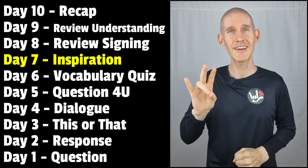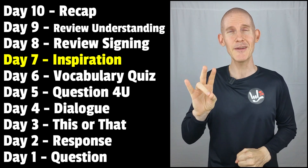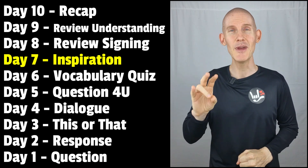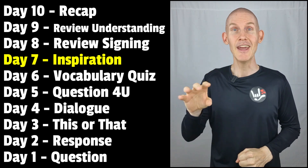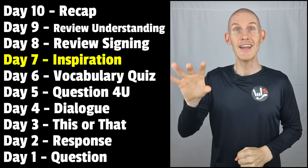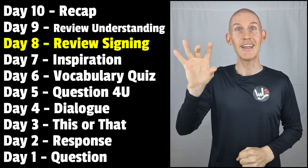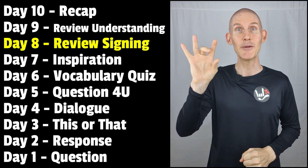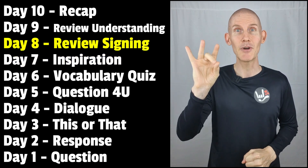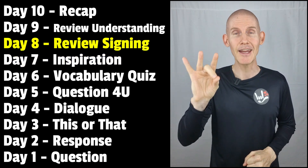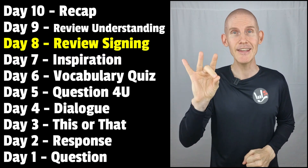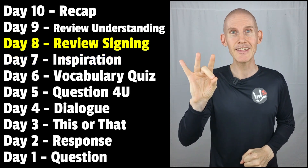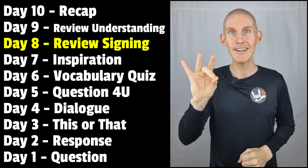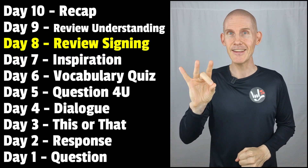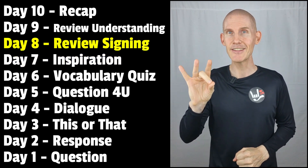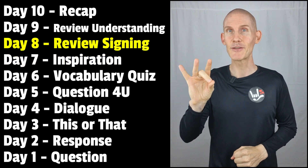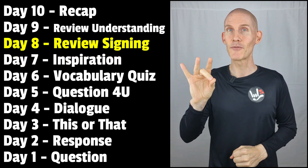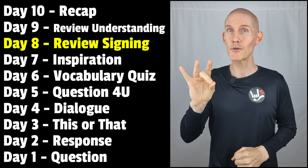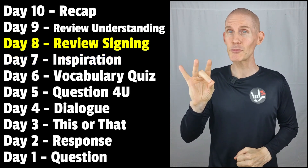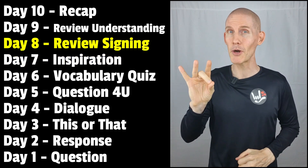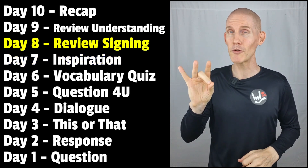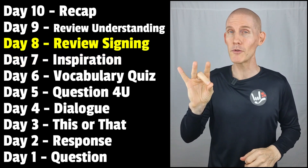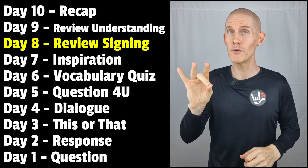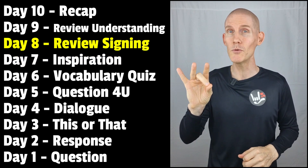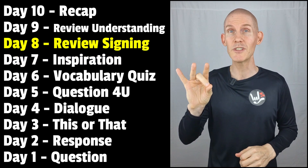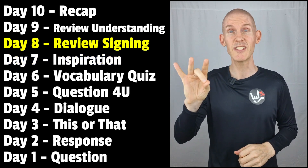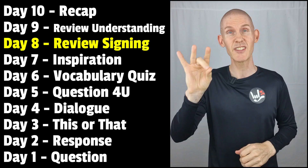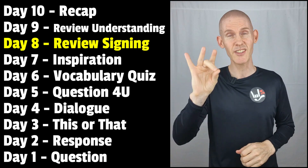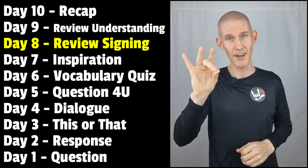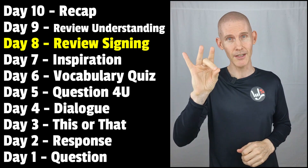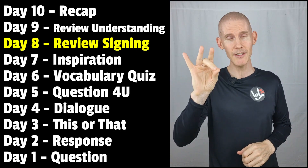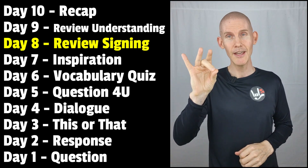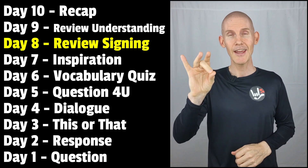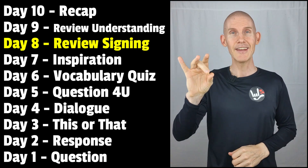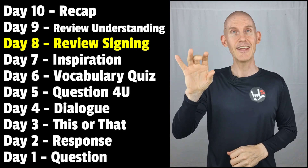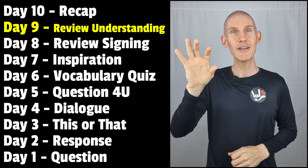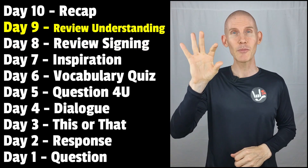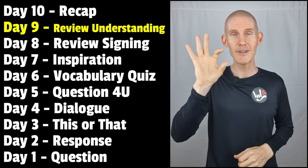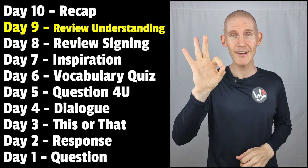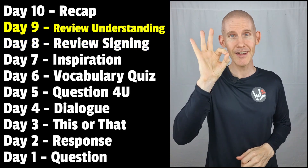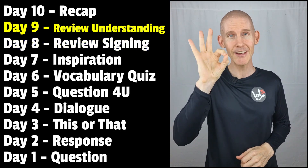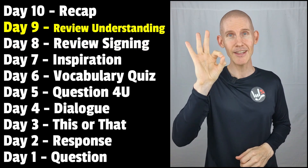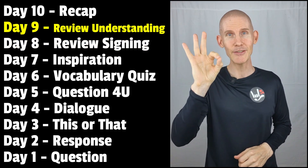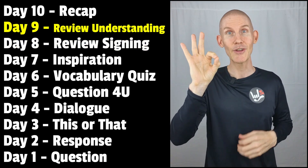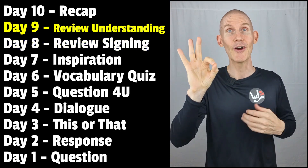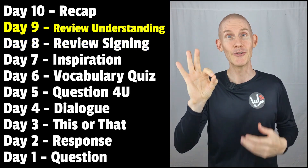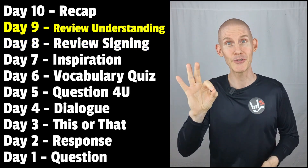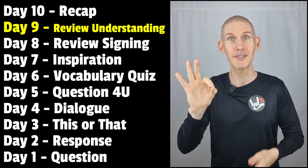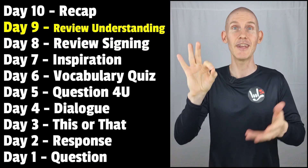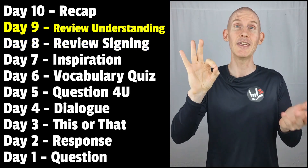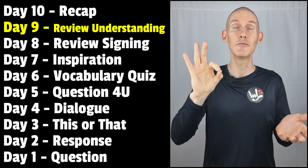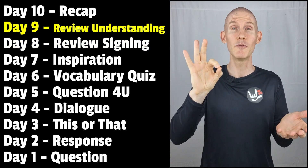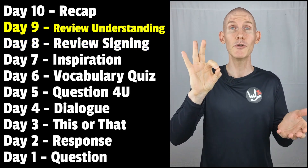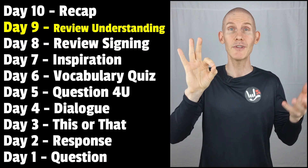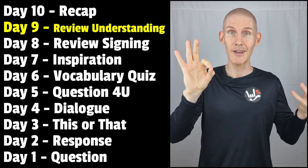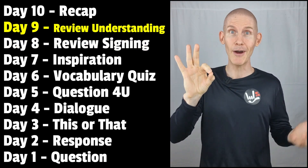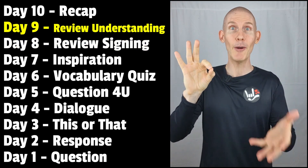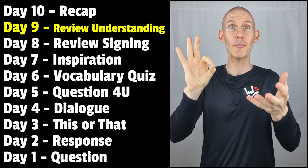time. Day number 8 is the first part of review, which is signing. And day number 9 is understanding review to complement